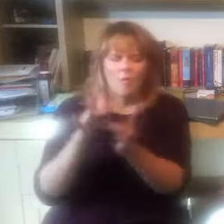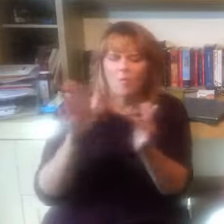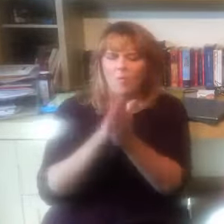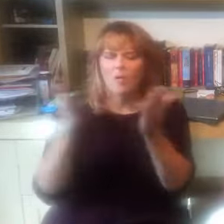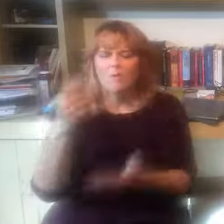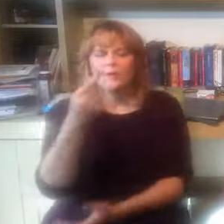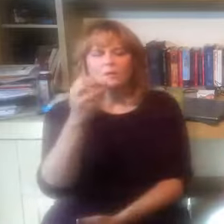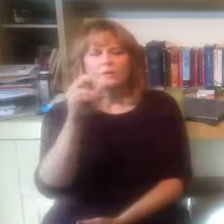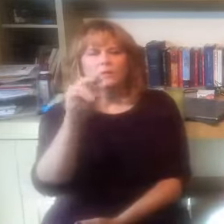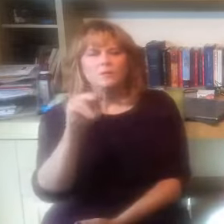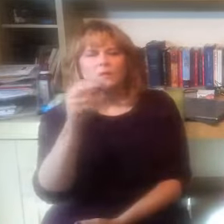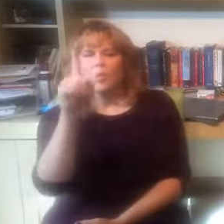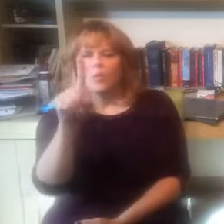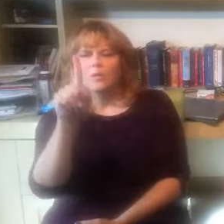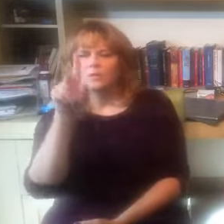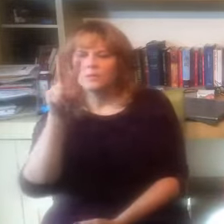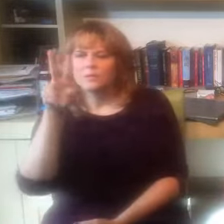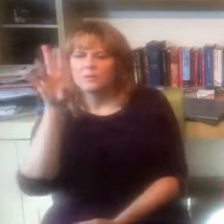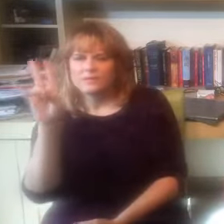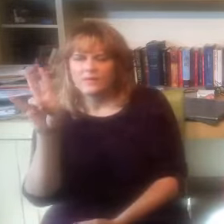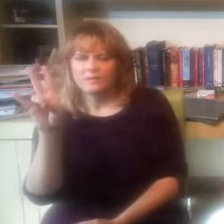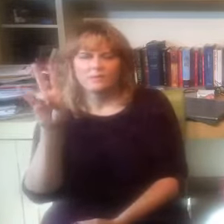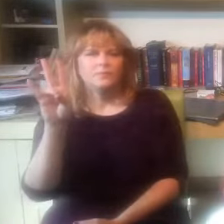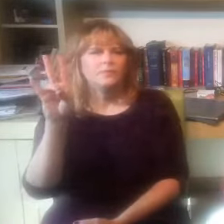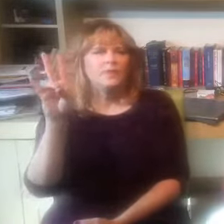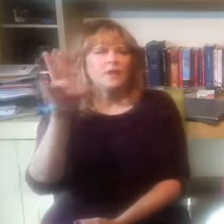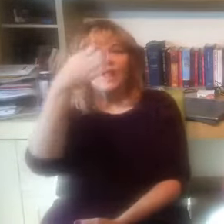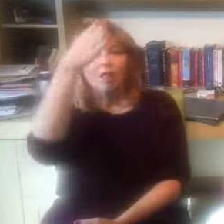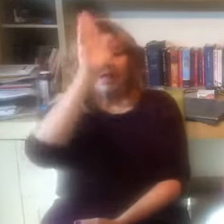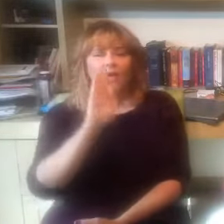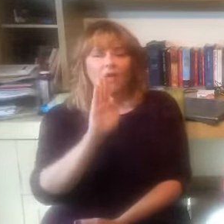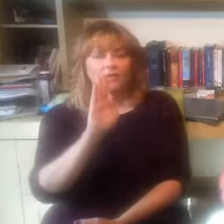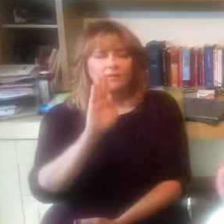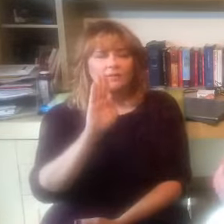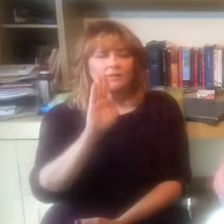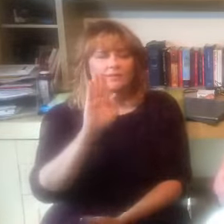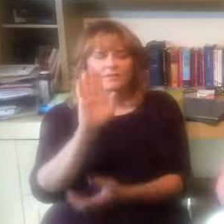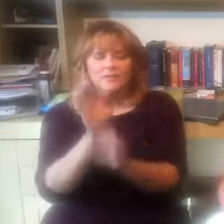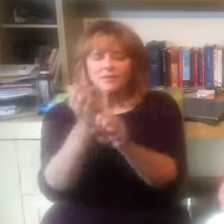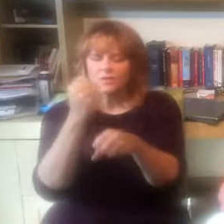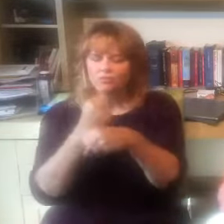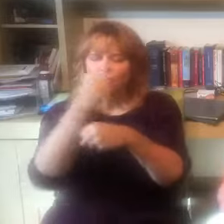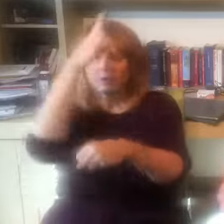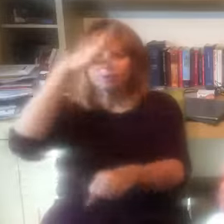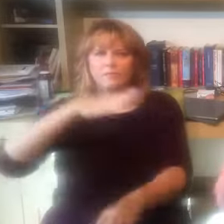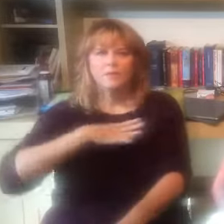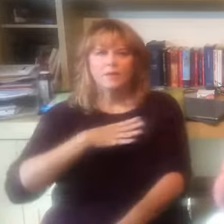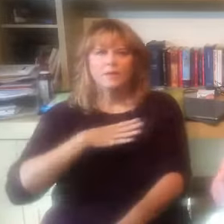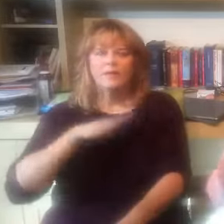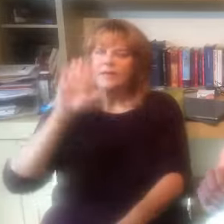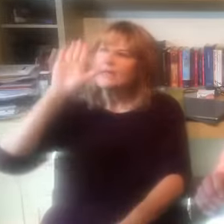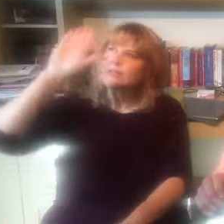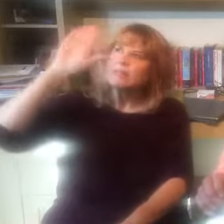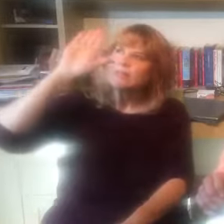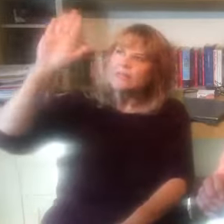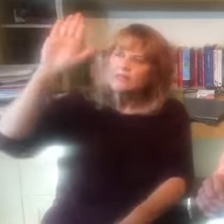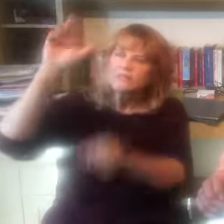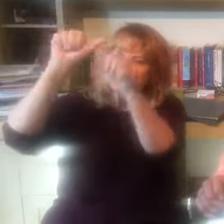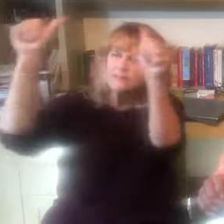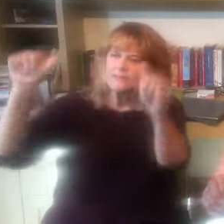in Genesis 1:27. And it says, God created man in his